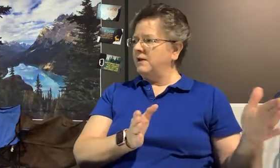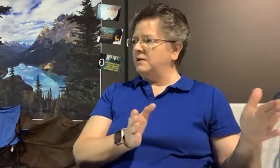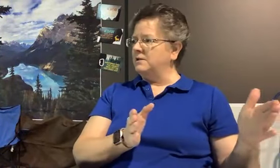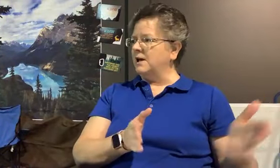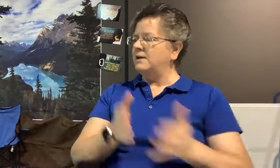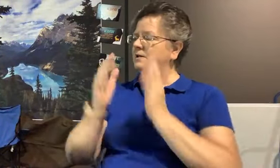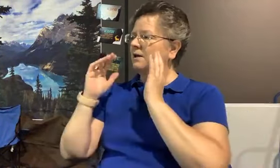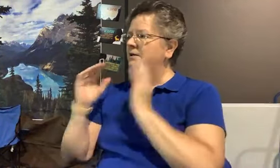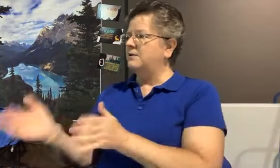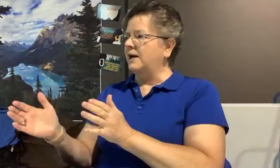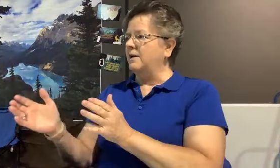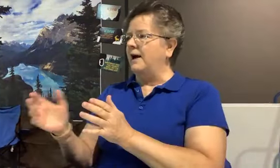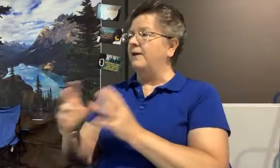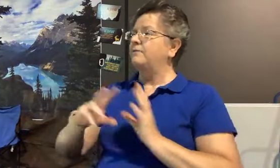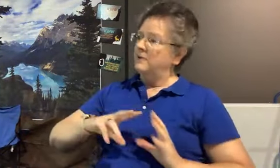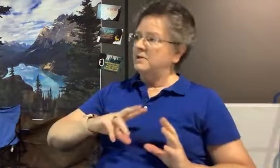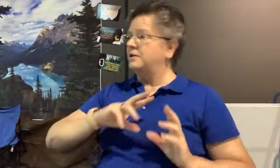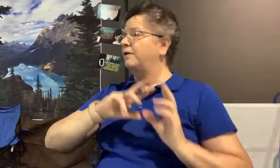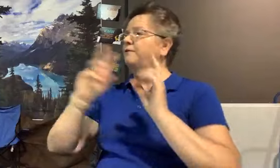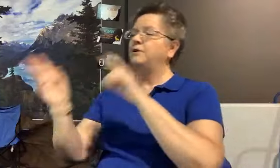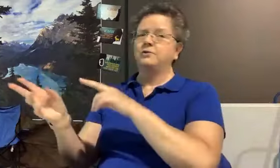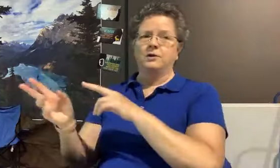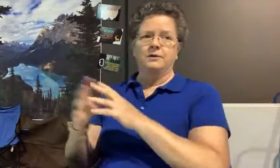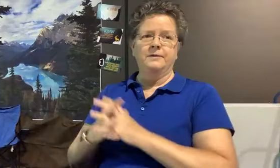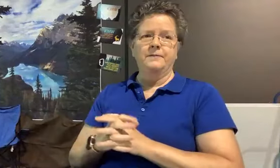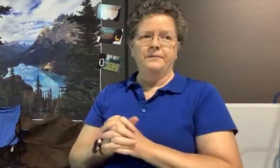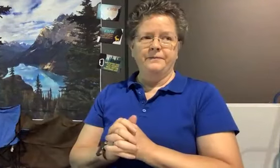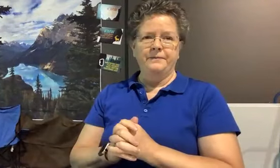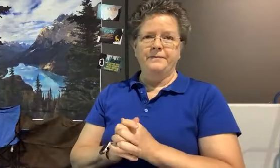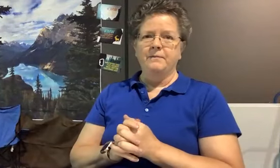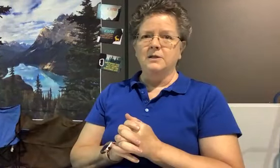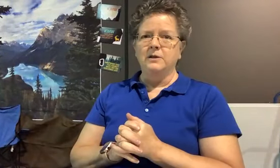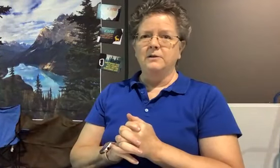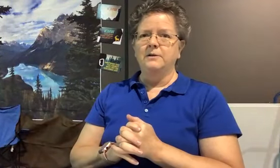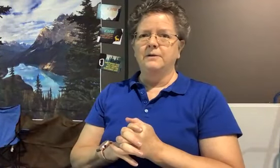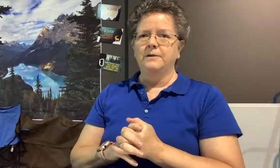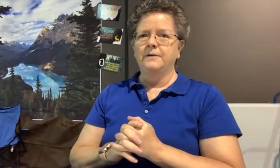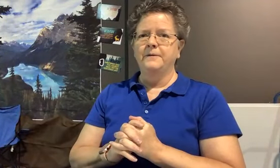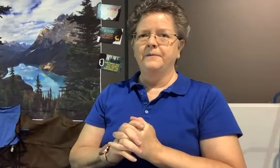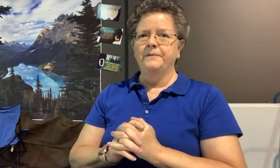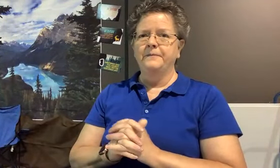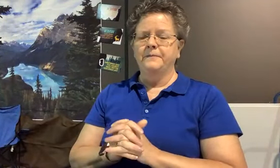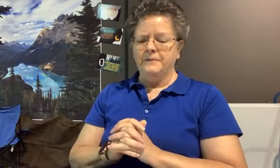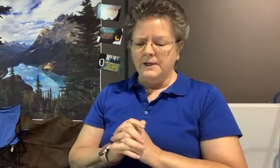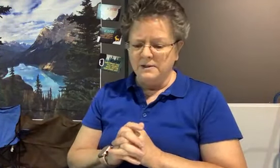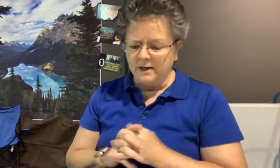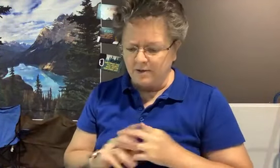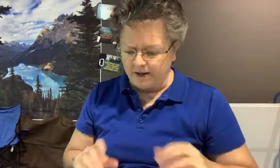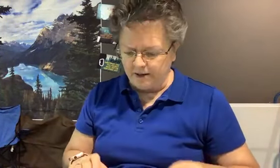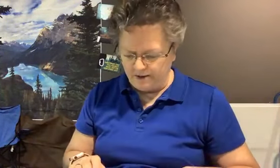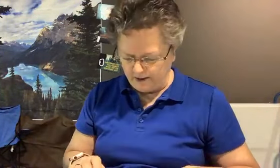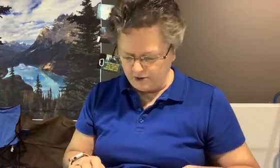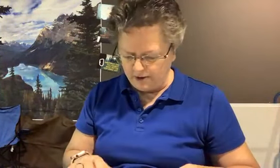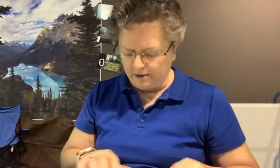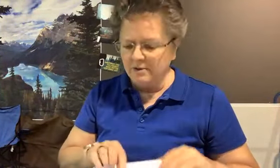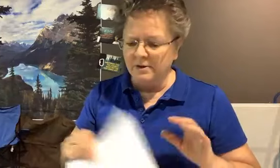motivate these guys. Second half is future. Make sense? That's Zechariah in a nutshell that